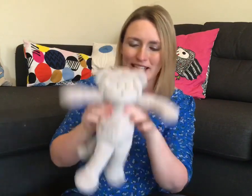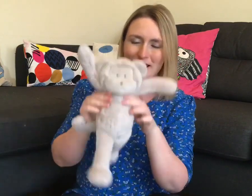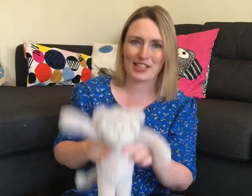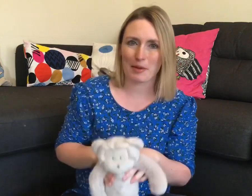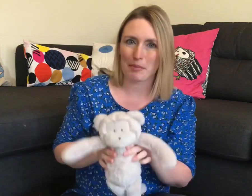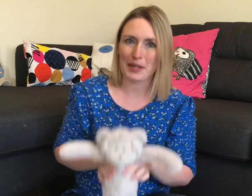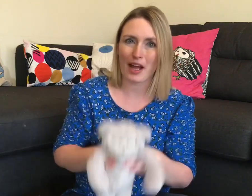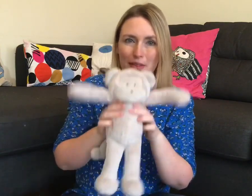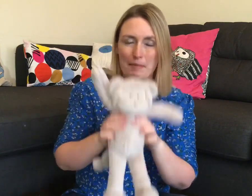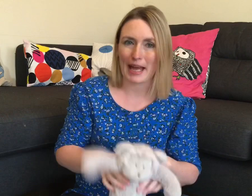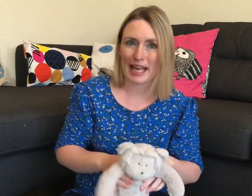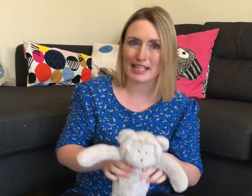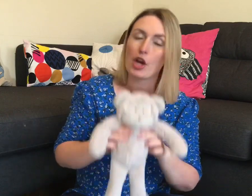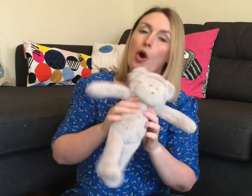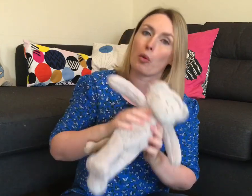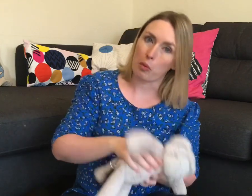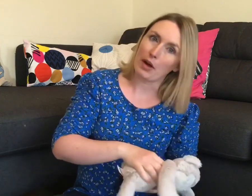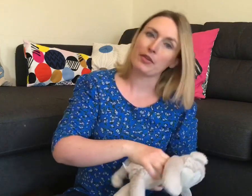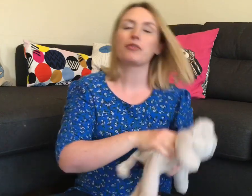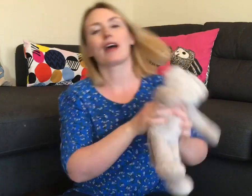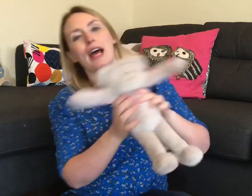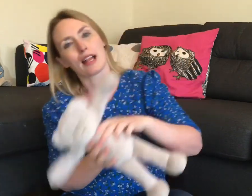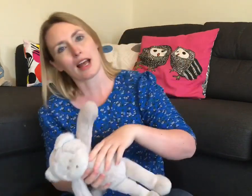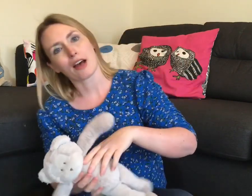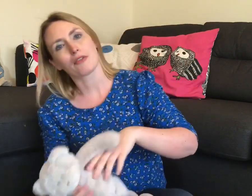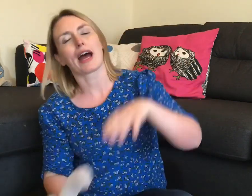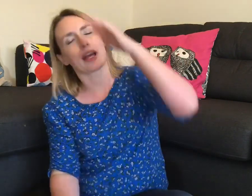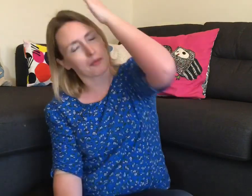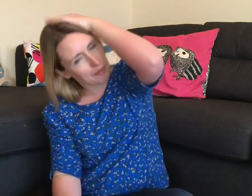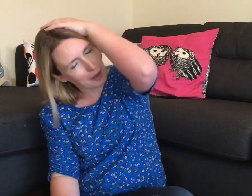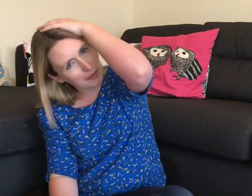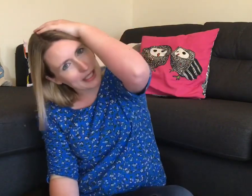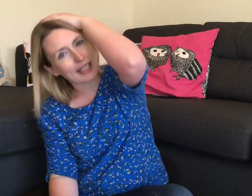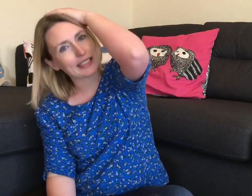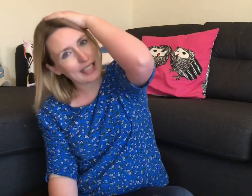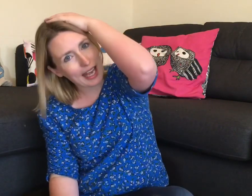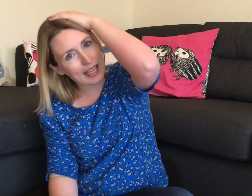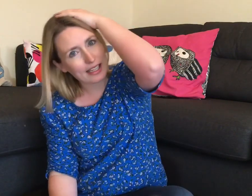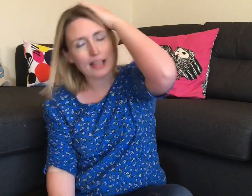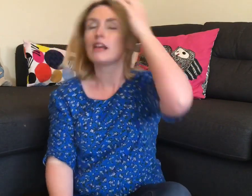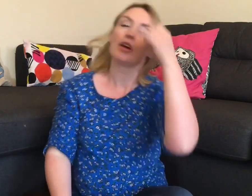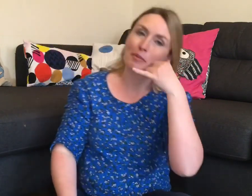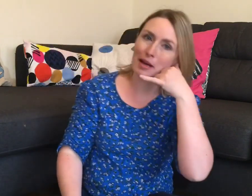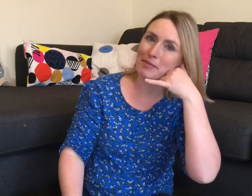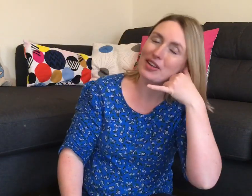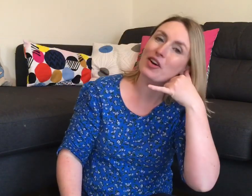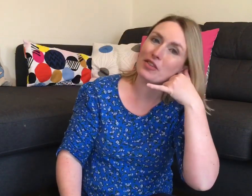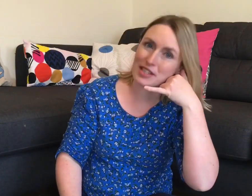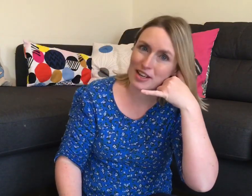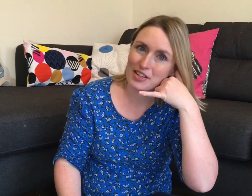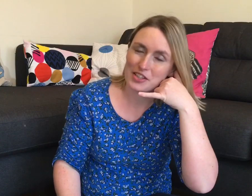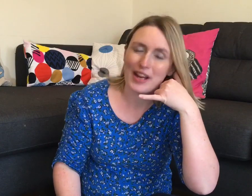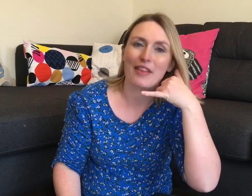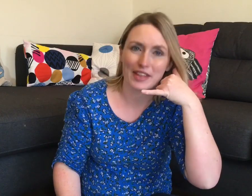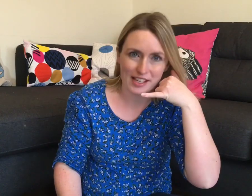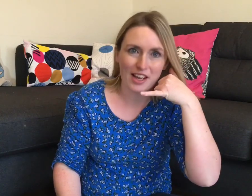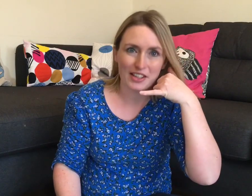jumping on the bed one fell off and bumped his head mommy called the doctor and the doctor